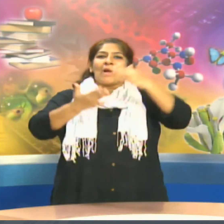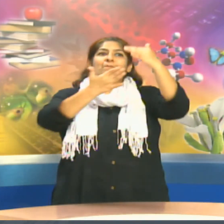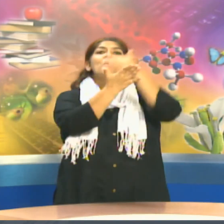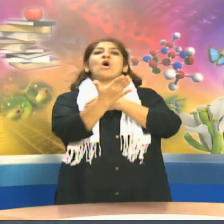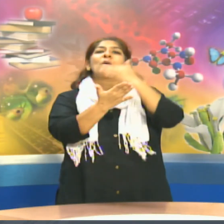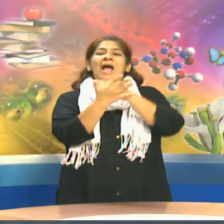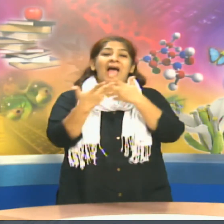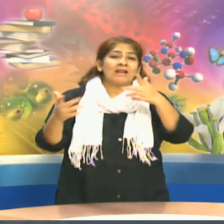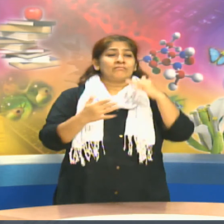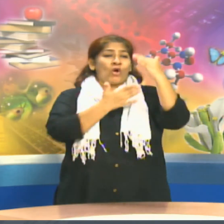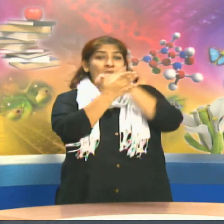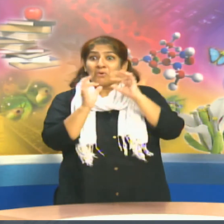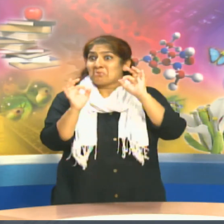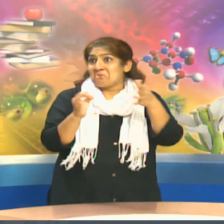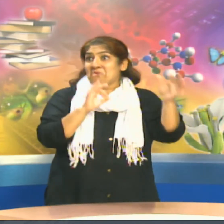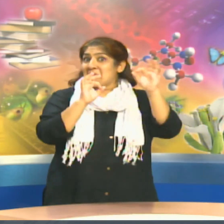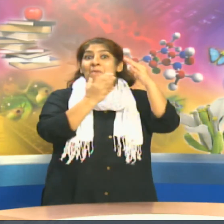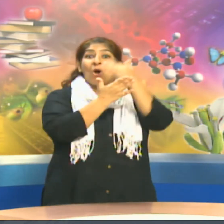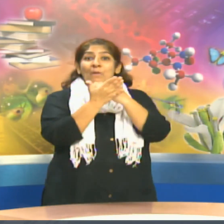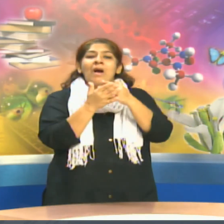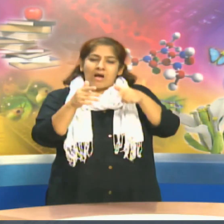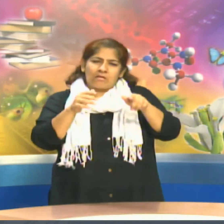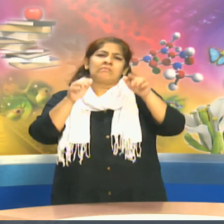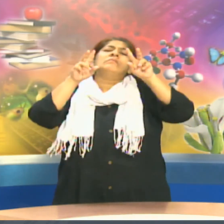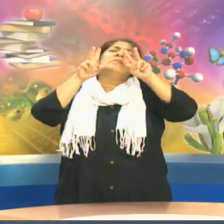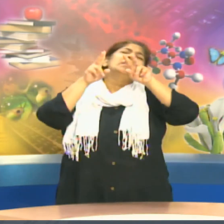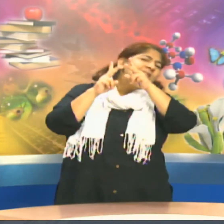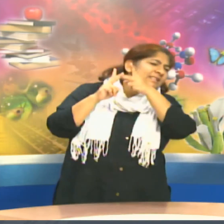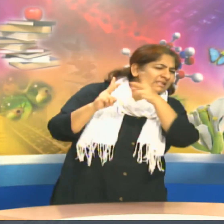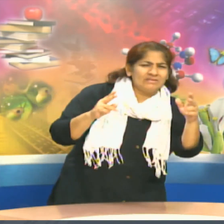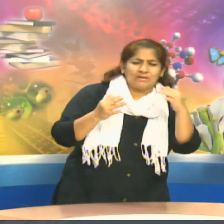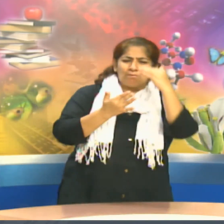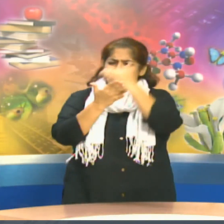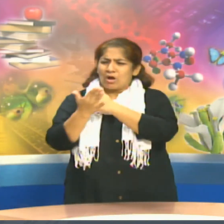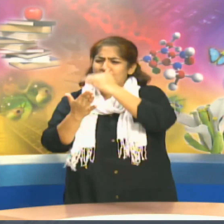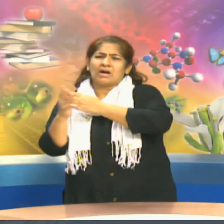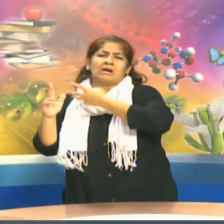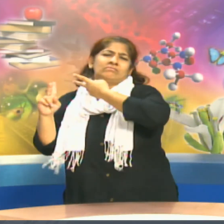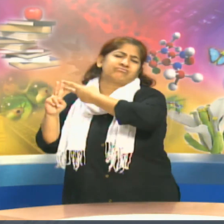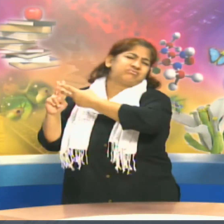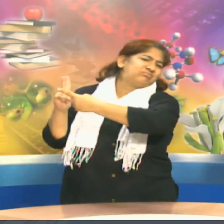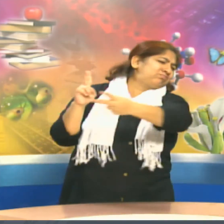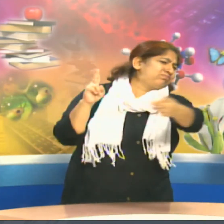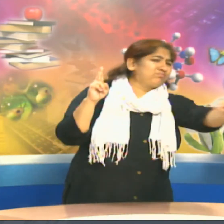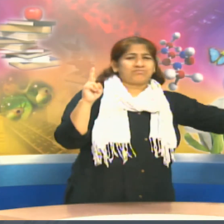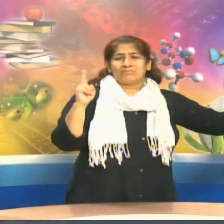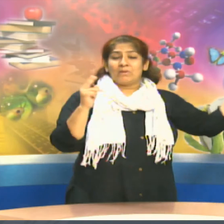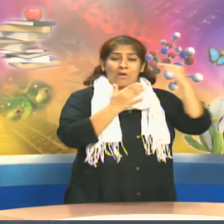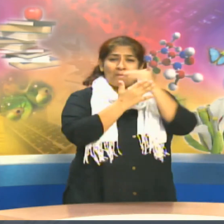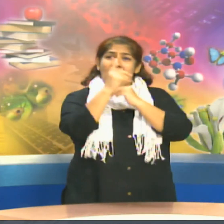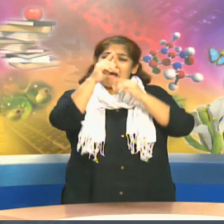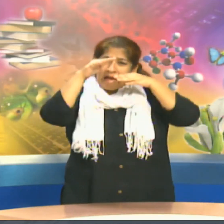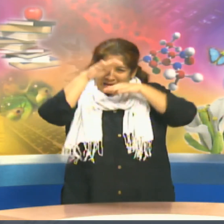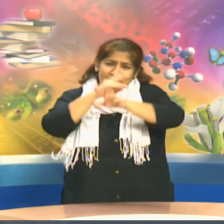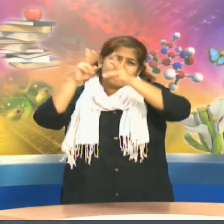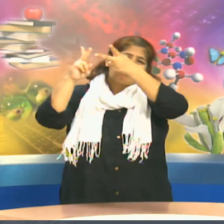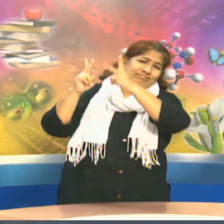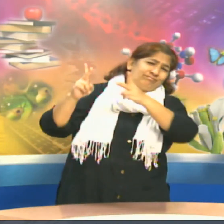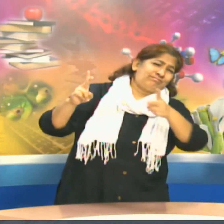so many years, if we are celebrating 10 years celebration or 10th anniversary, for just imagine any work, we have lots of